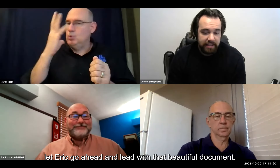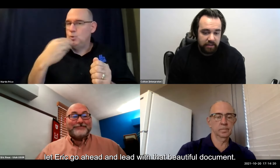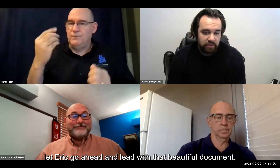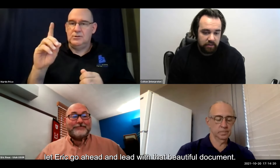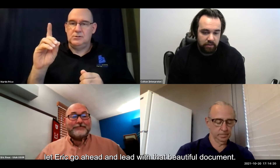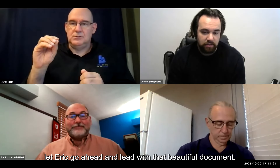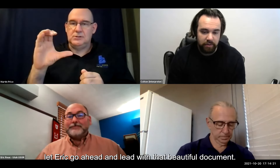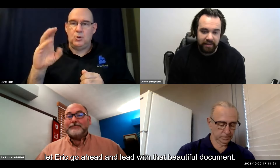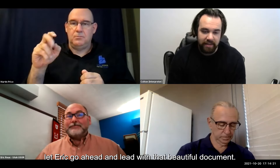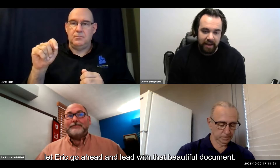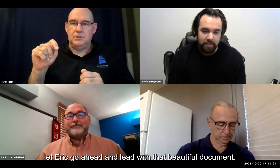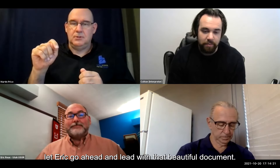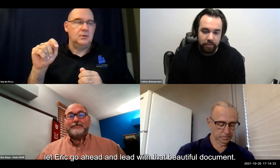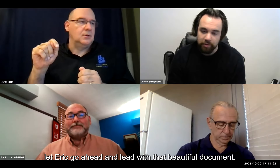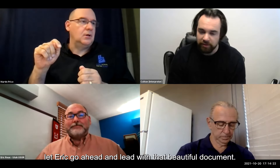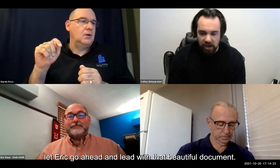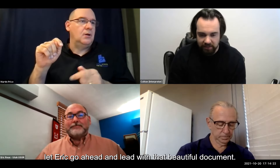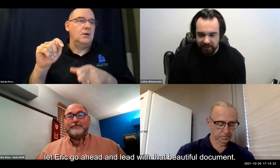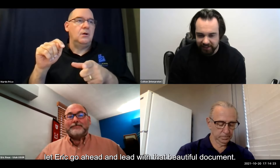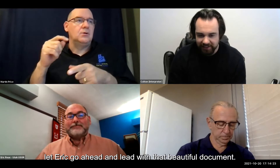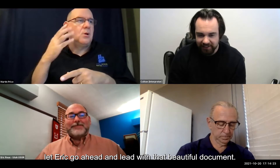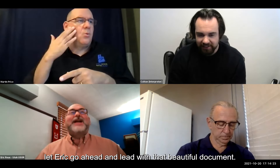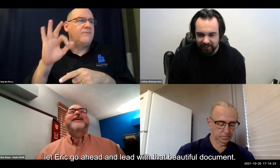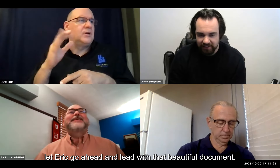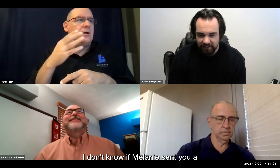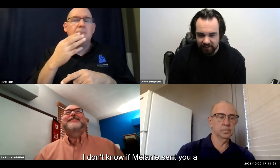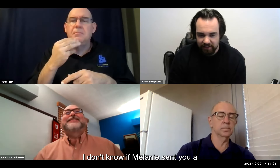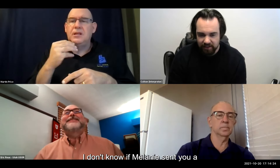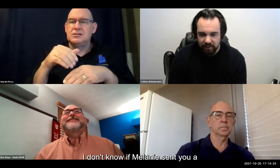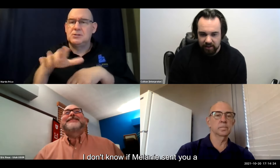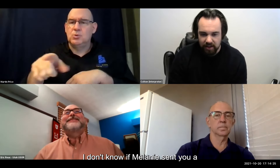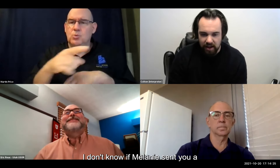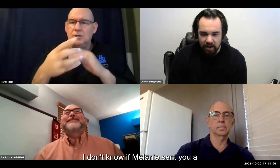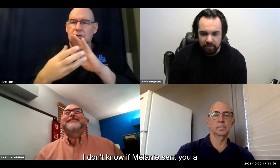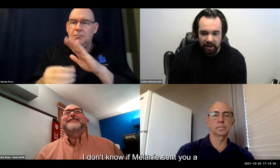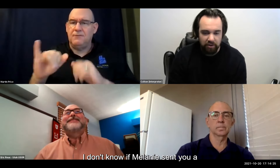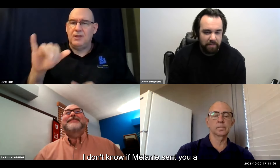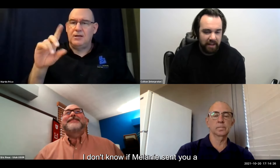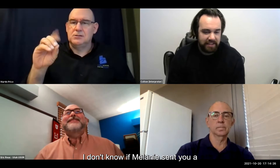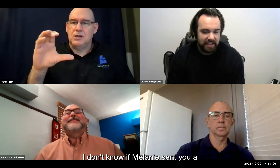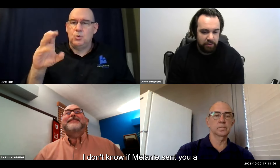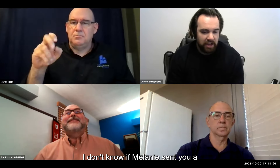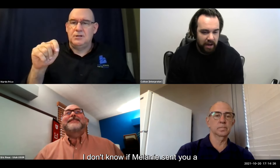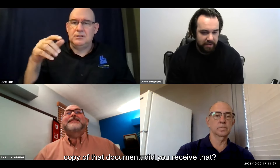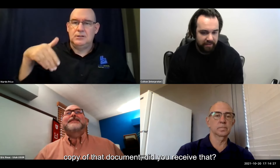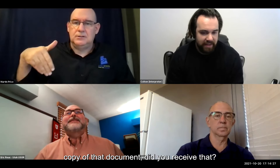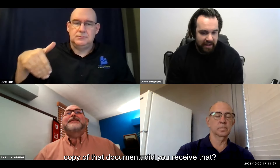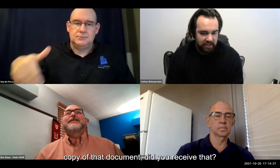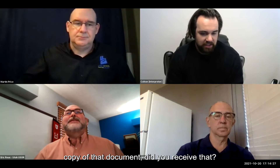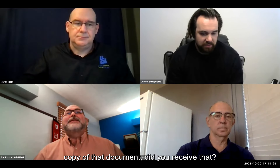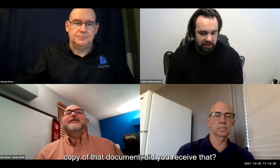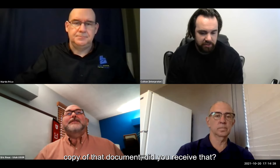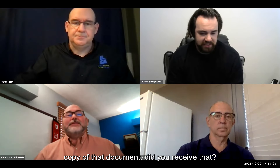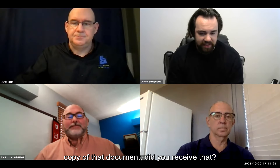lead with that beautiful document. I don't know if Melanie sent you a copy of